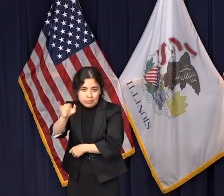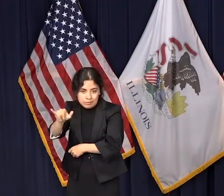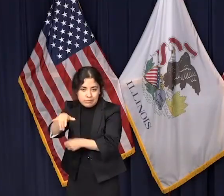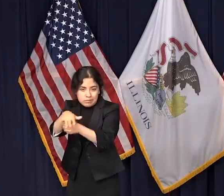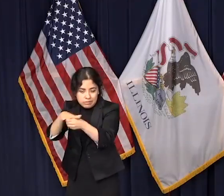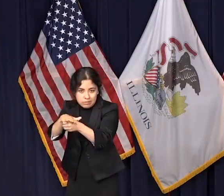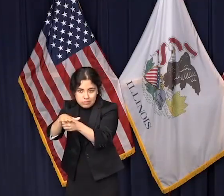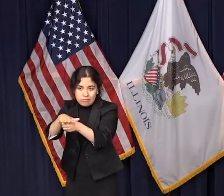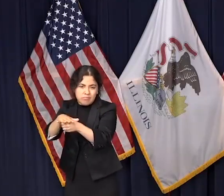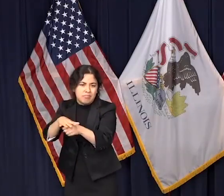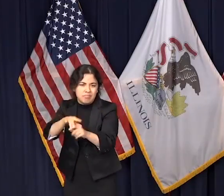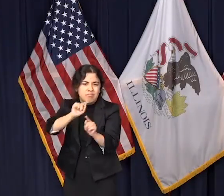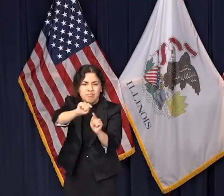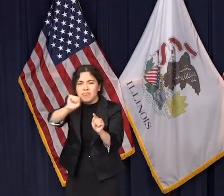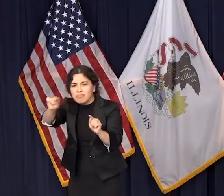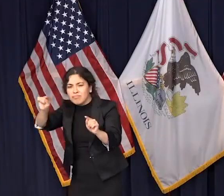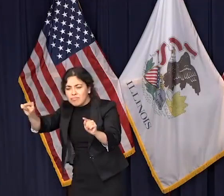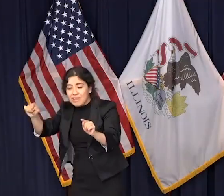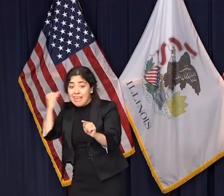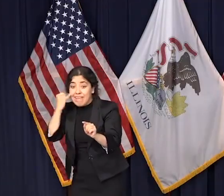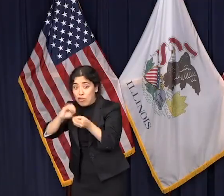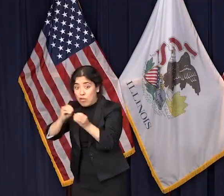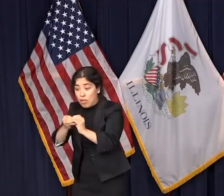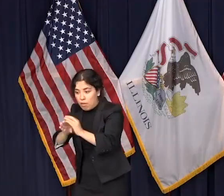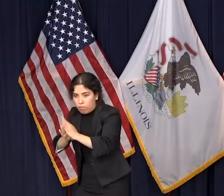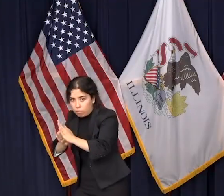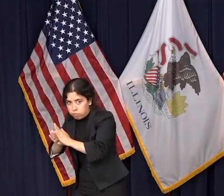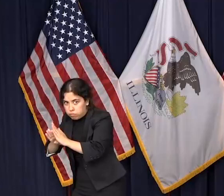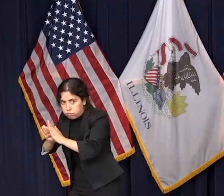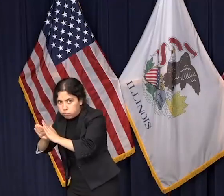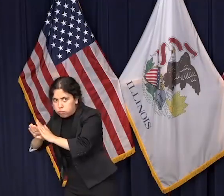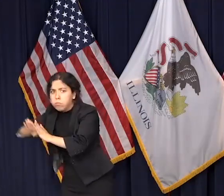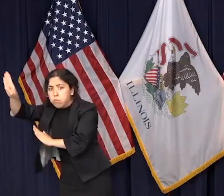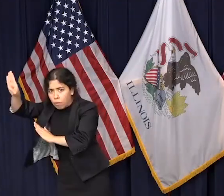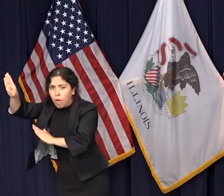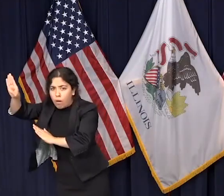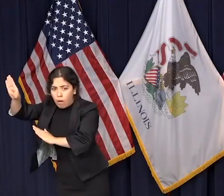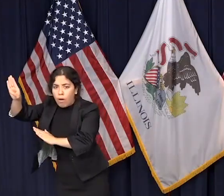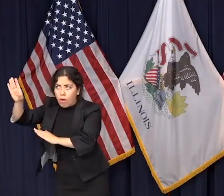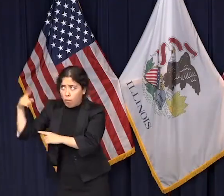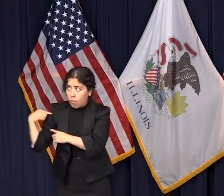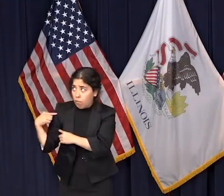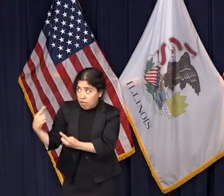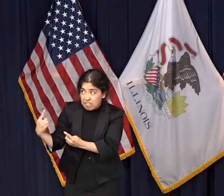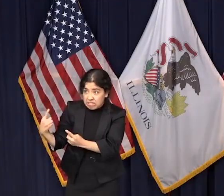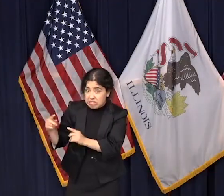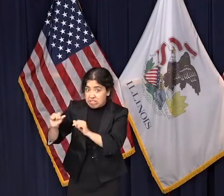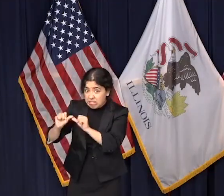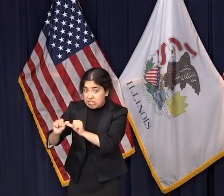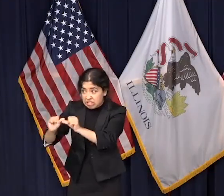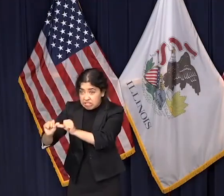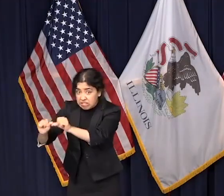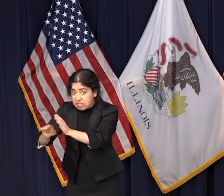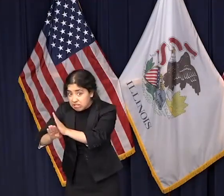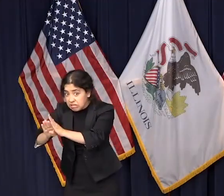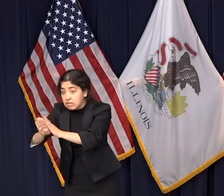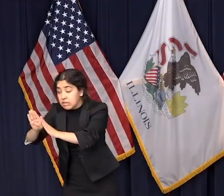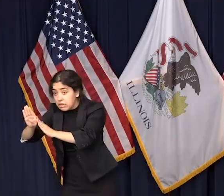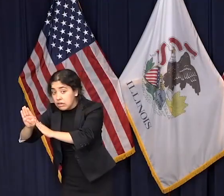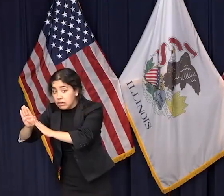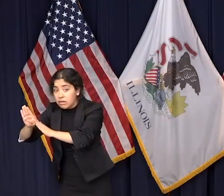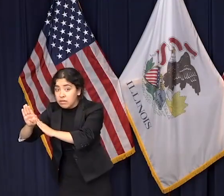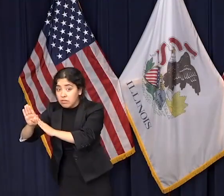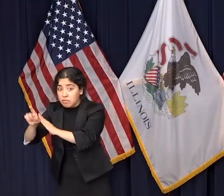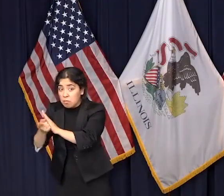significant rise there. At least they have, frankly, they have had this increased case number and positivity rate for